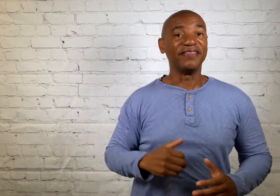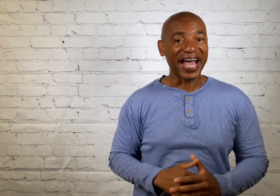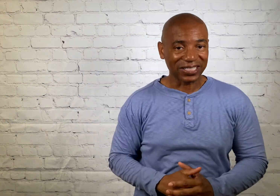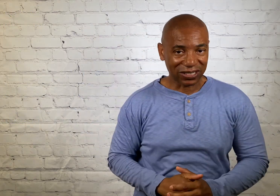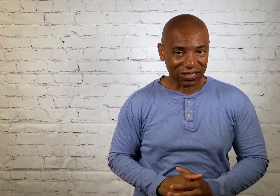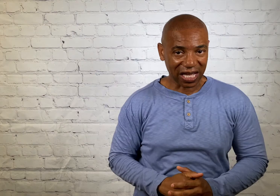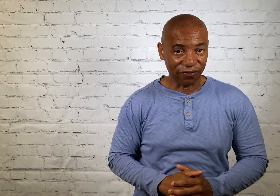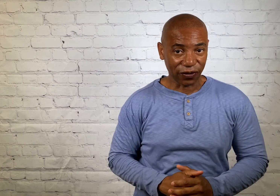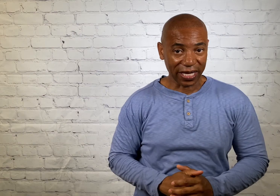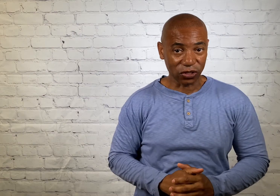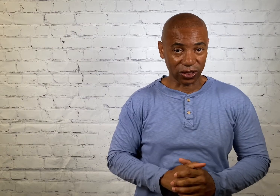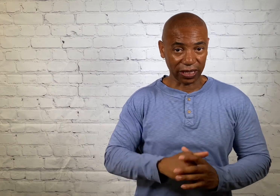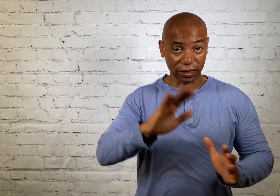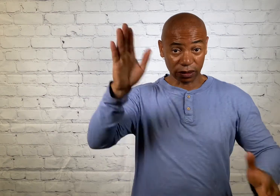That's the sign for instinct.